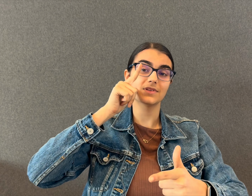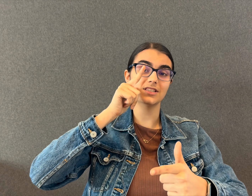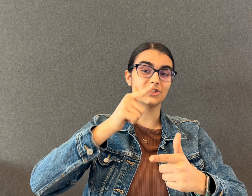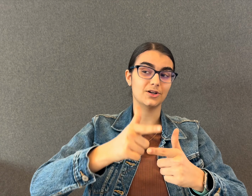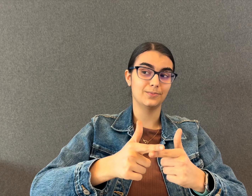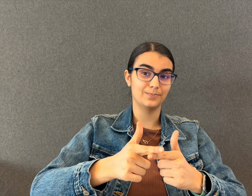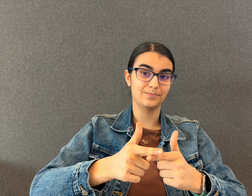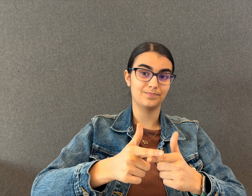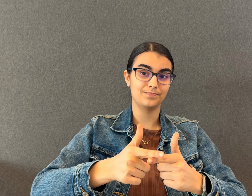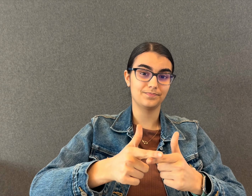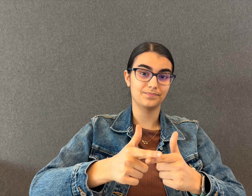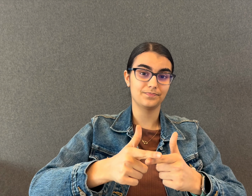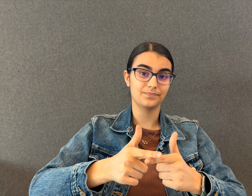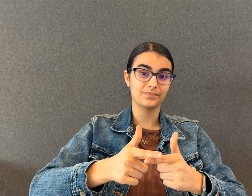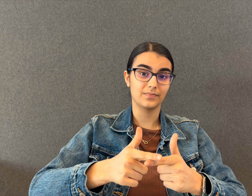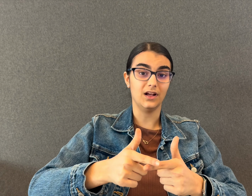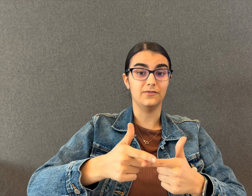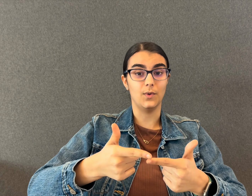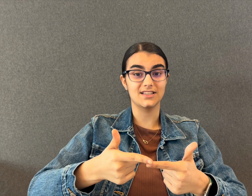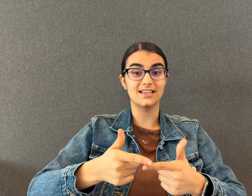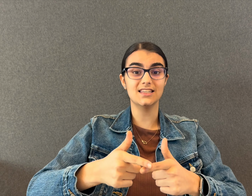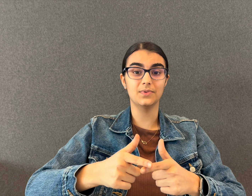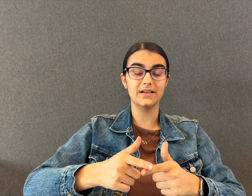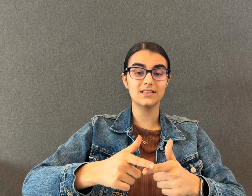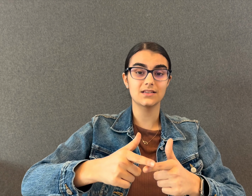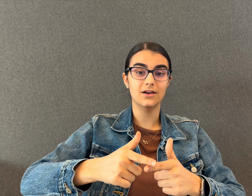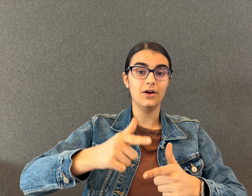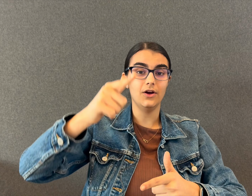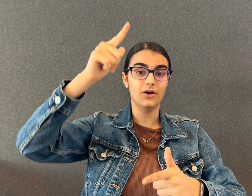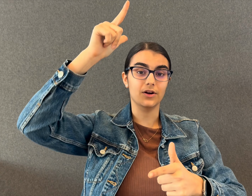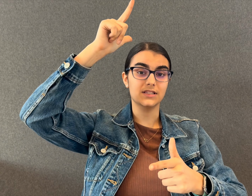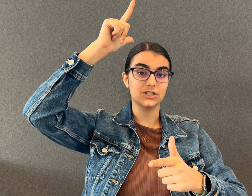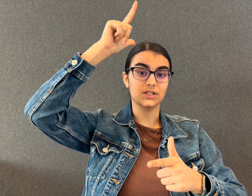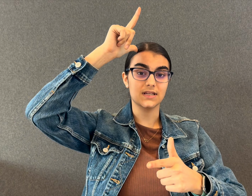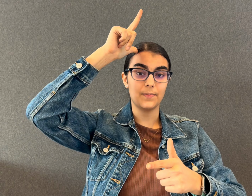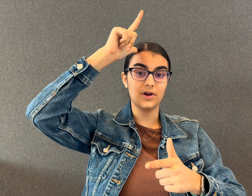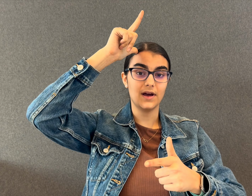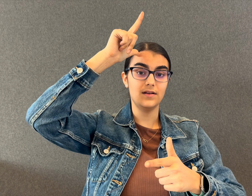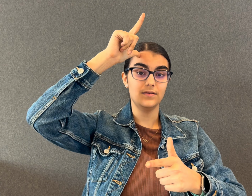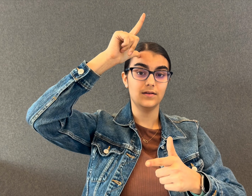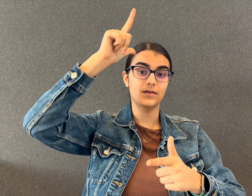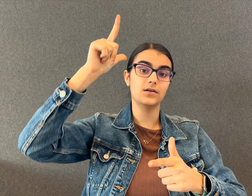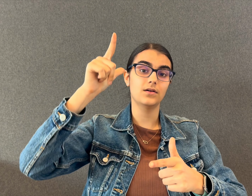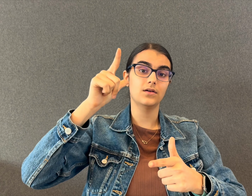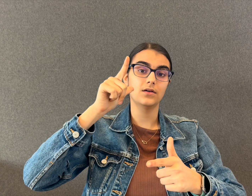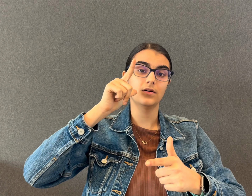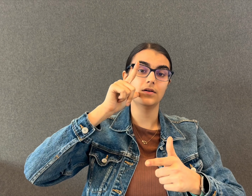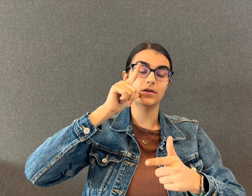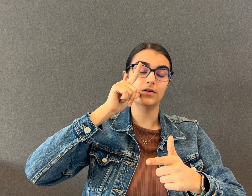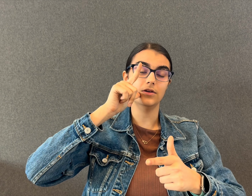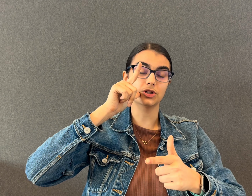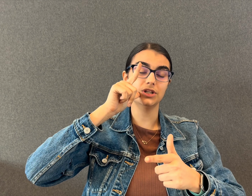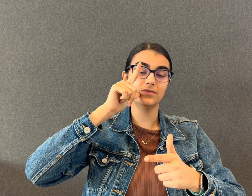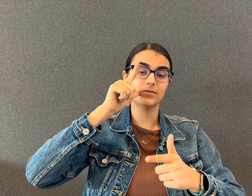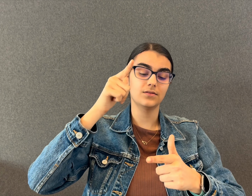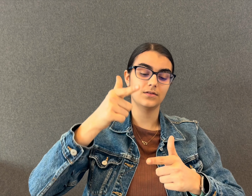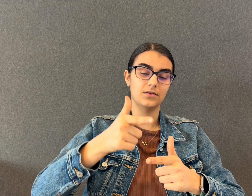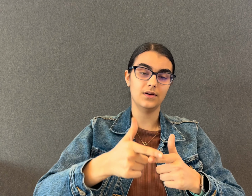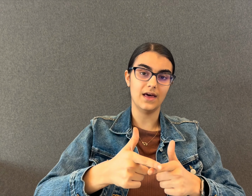sister. And if you wanna say siblings, you're gonna touch the top of your head, your chin, and then